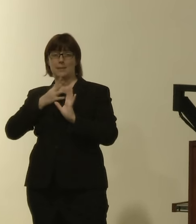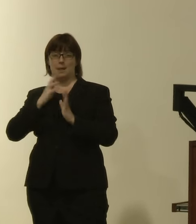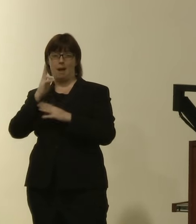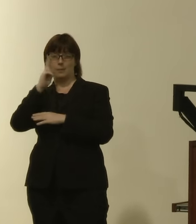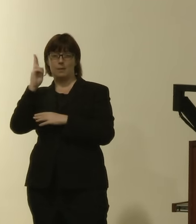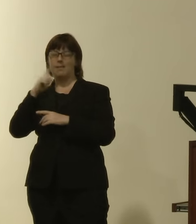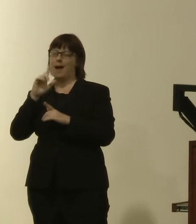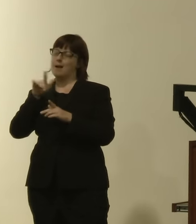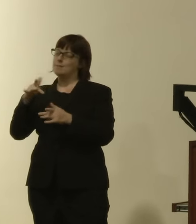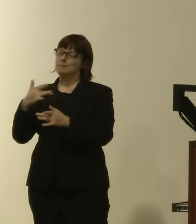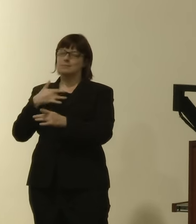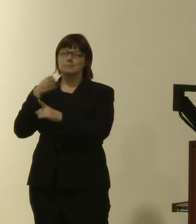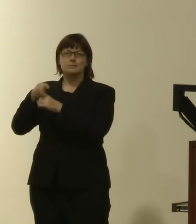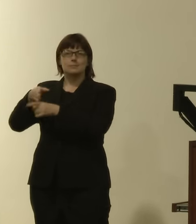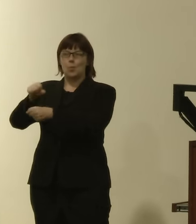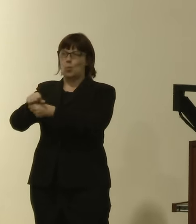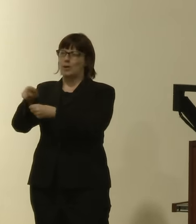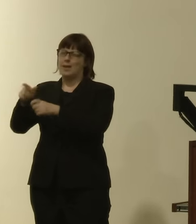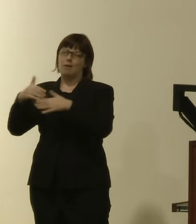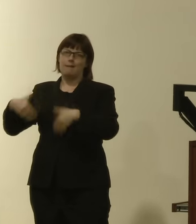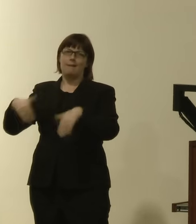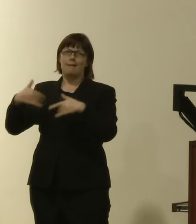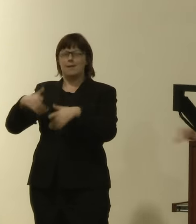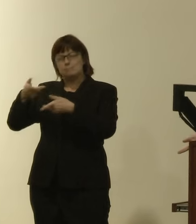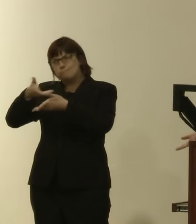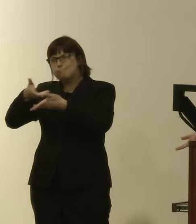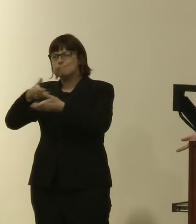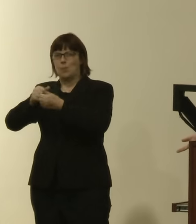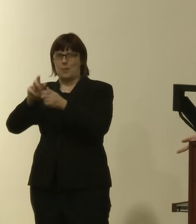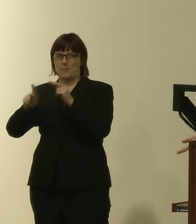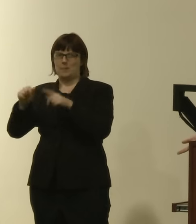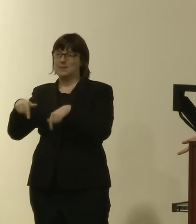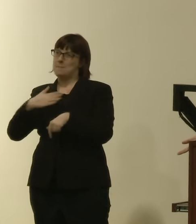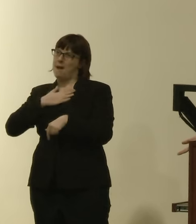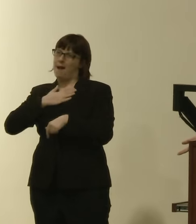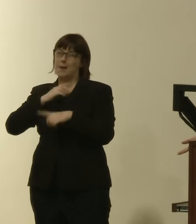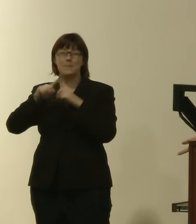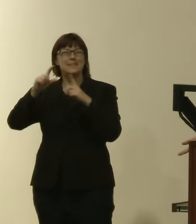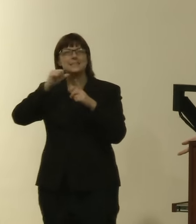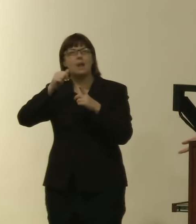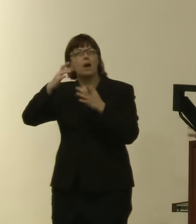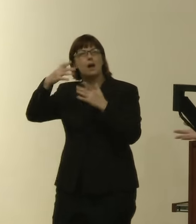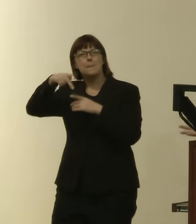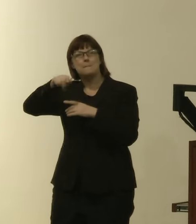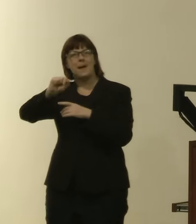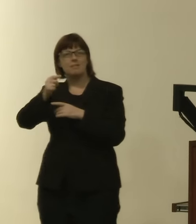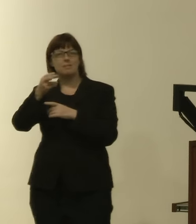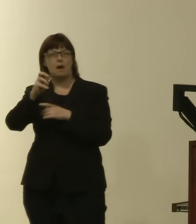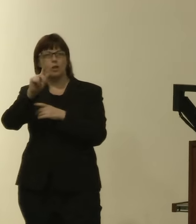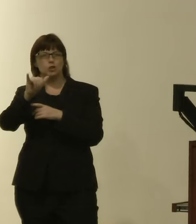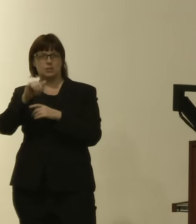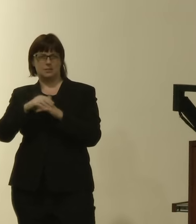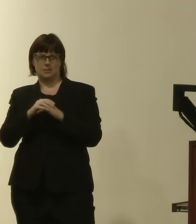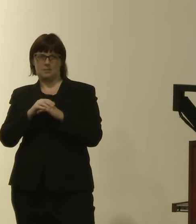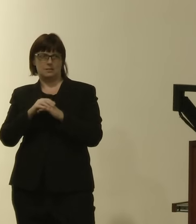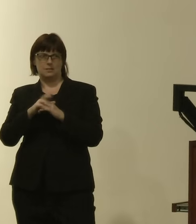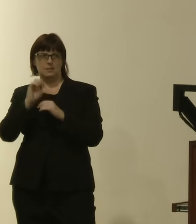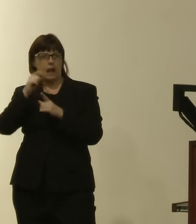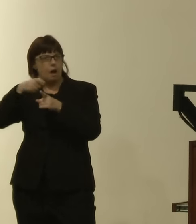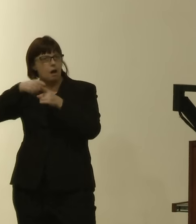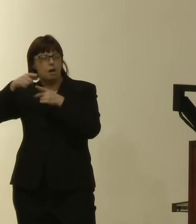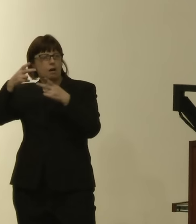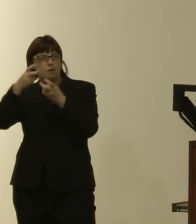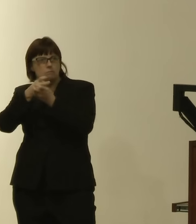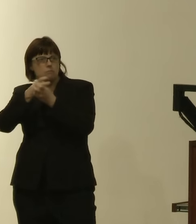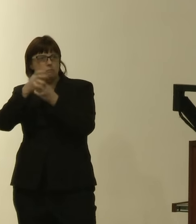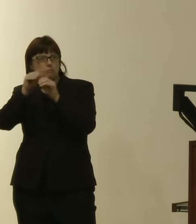person. But that's my thing. That's not pathology, right? Most of it is not in the hospital, it's in